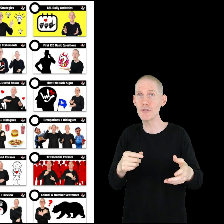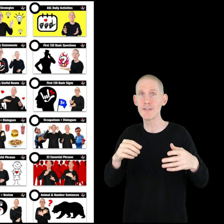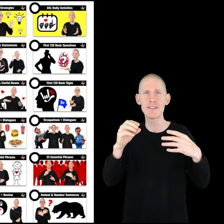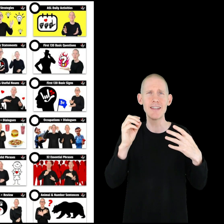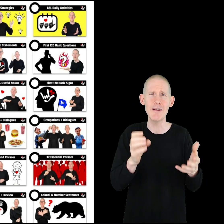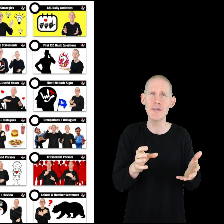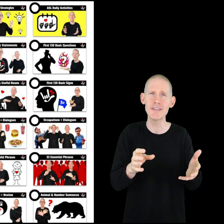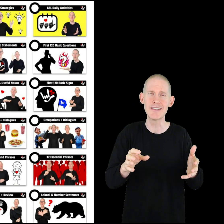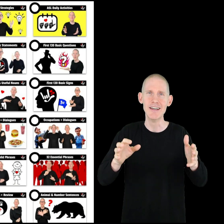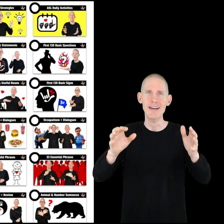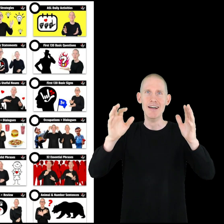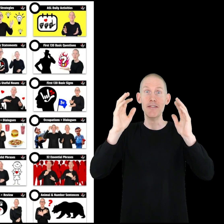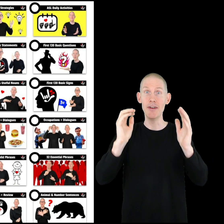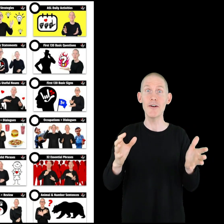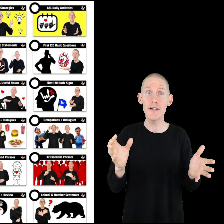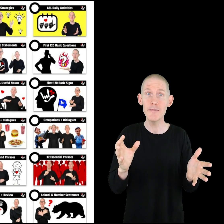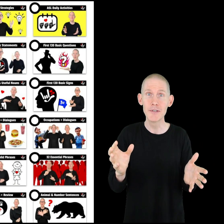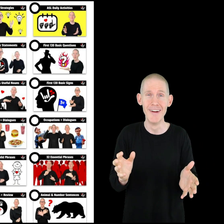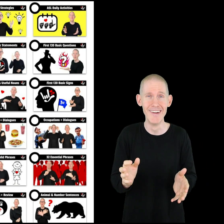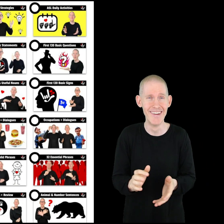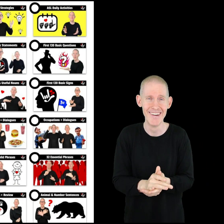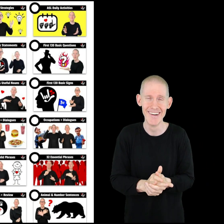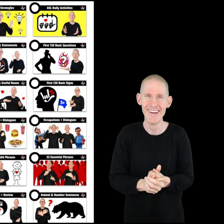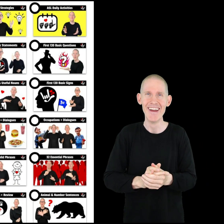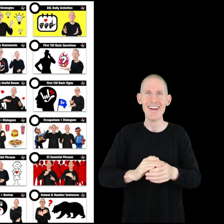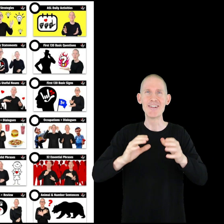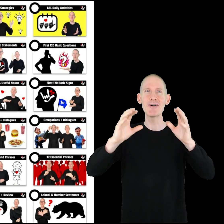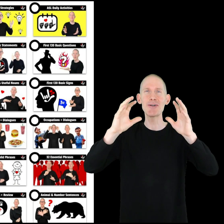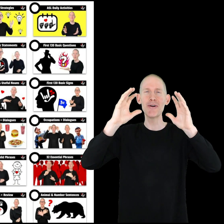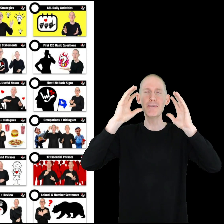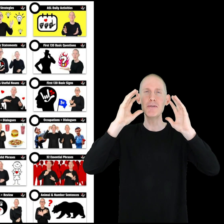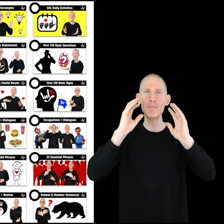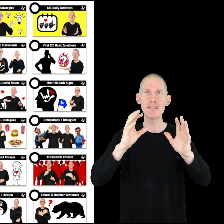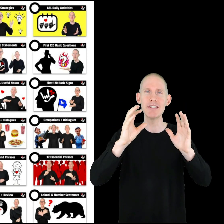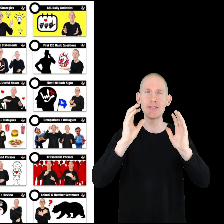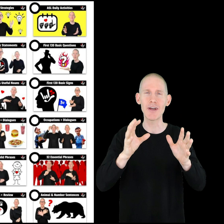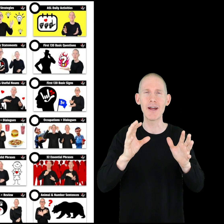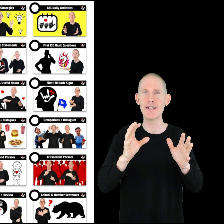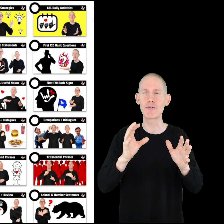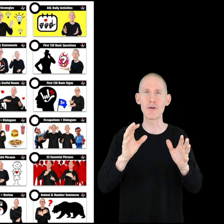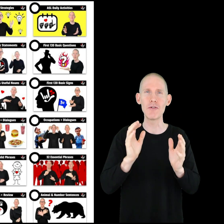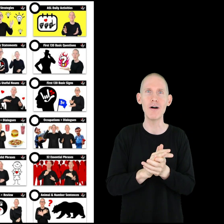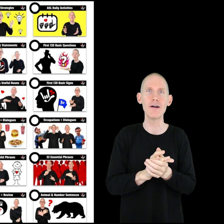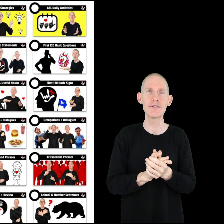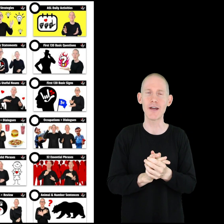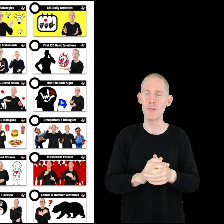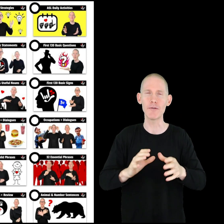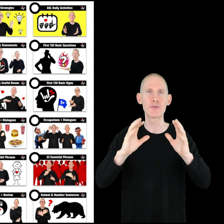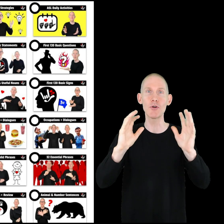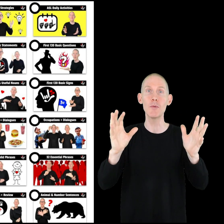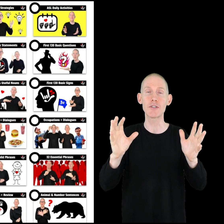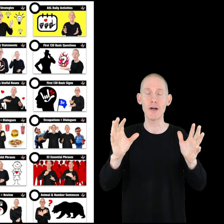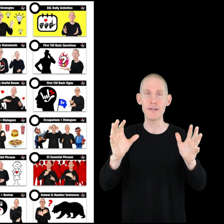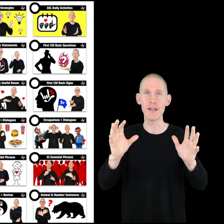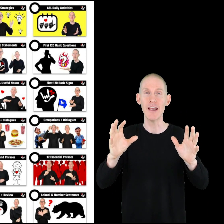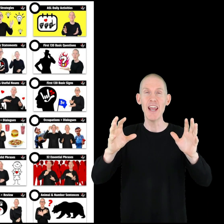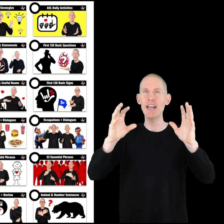questions, statements, narratives. You're going to be busy signing for a long time. We have so much content, and it's